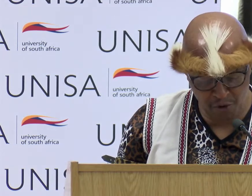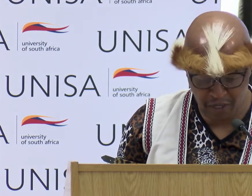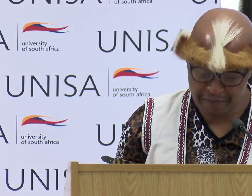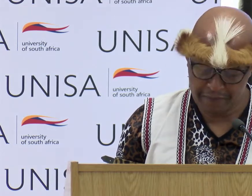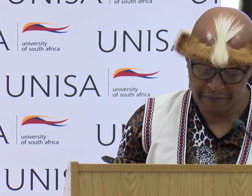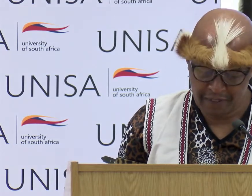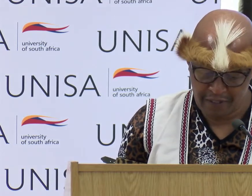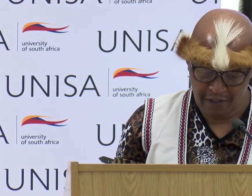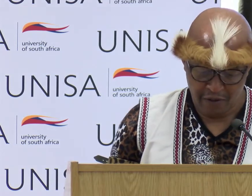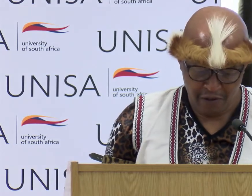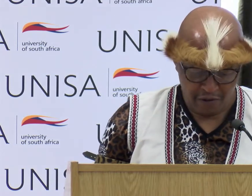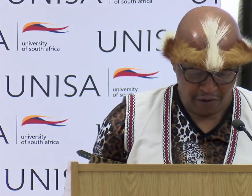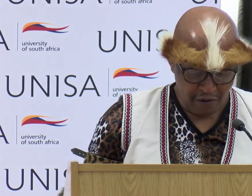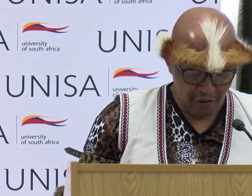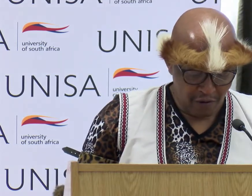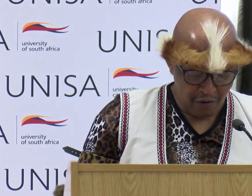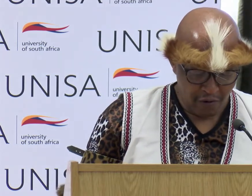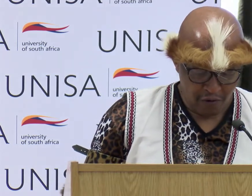uyathandwa.